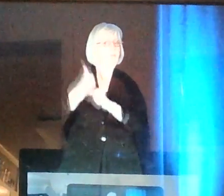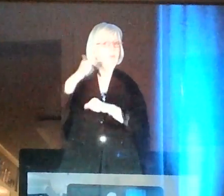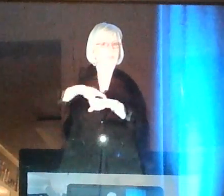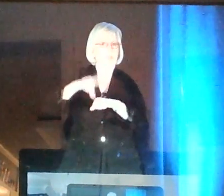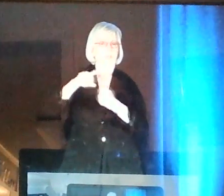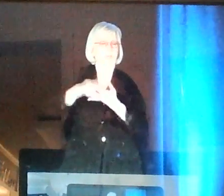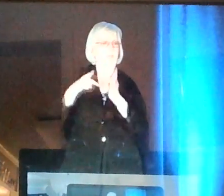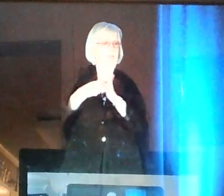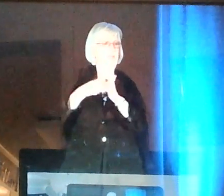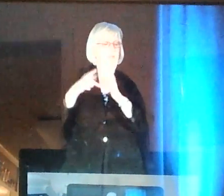TAP